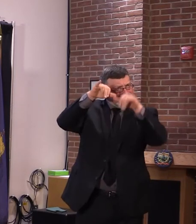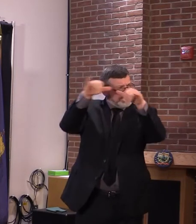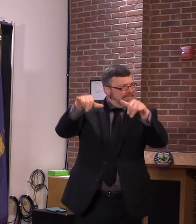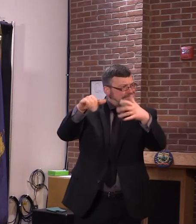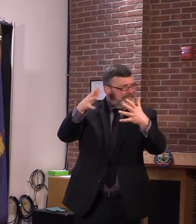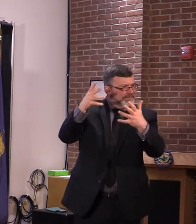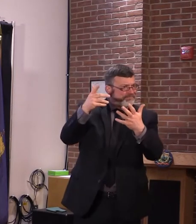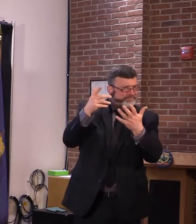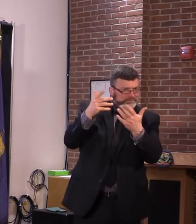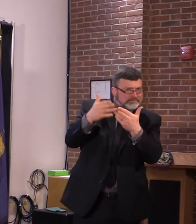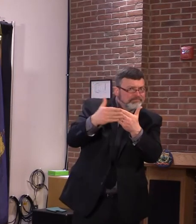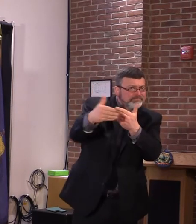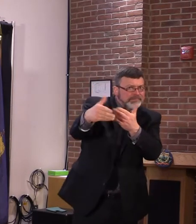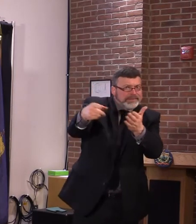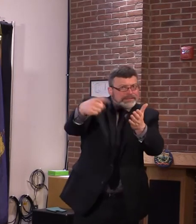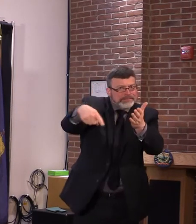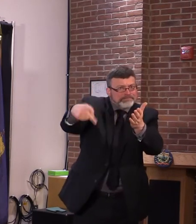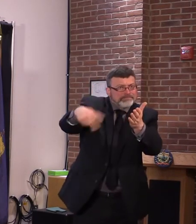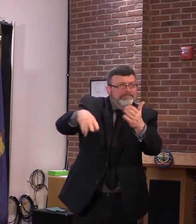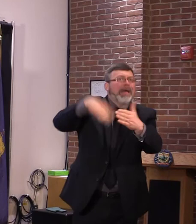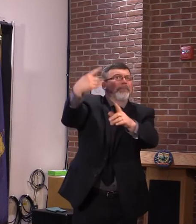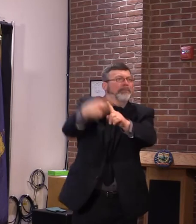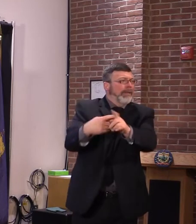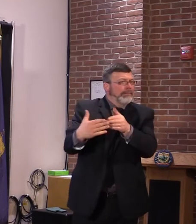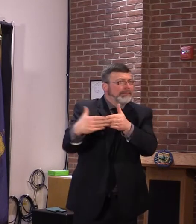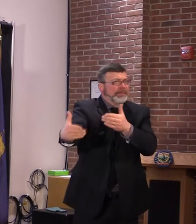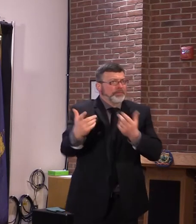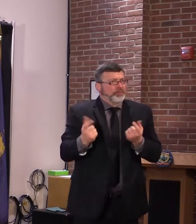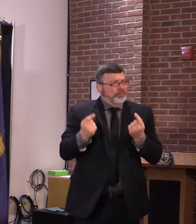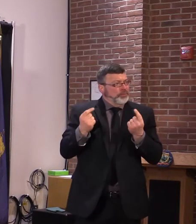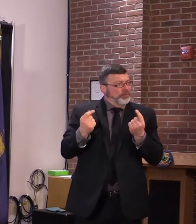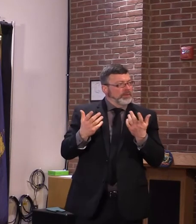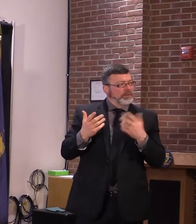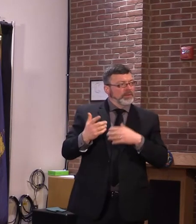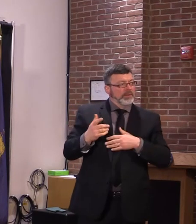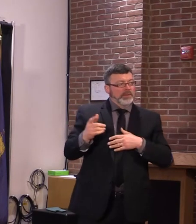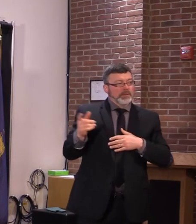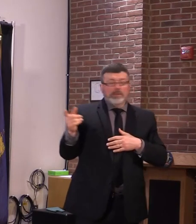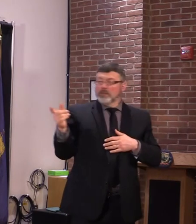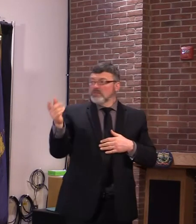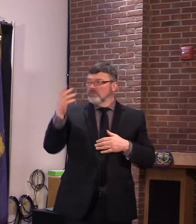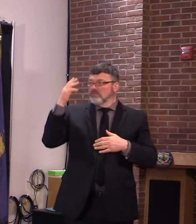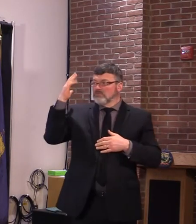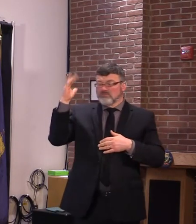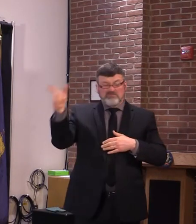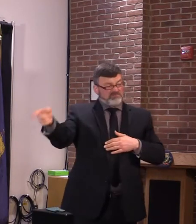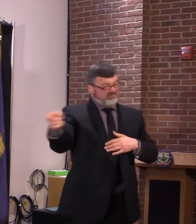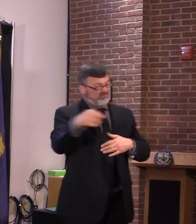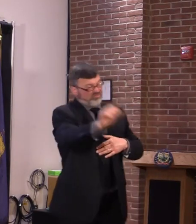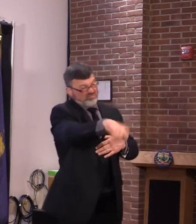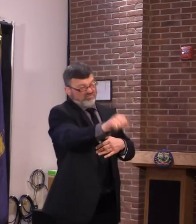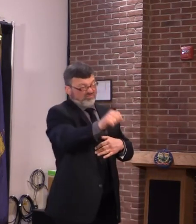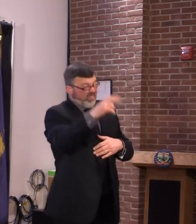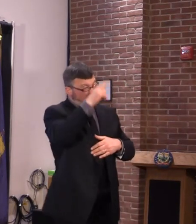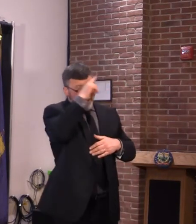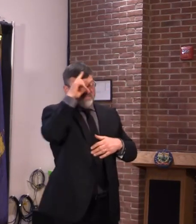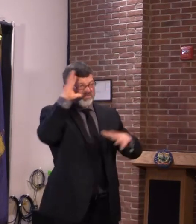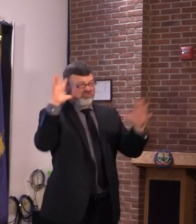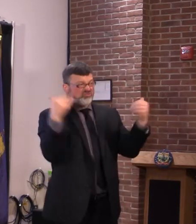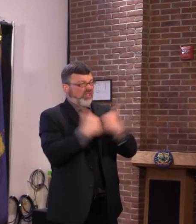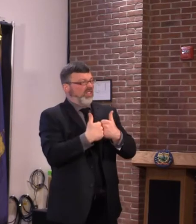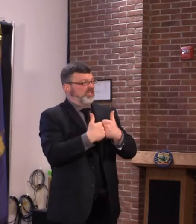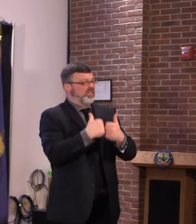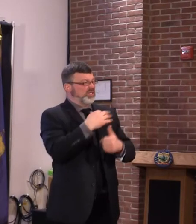weeks as you know, hospitals are still in a really tough place right now? Yeah, and we've been doing that all